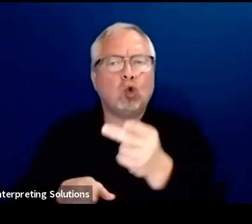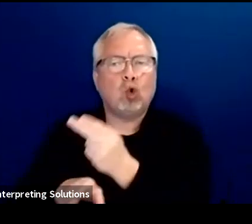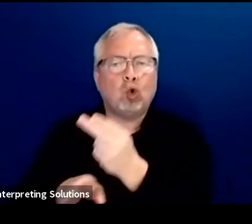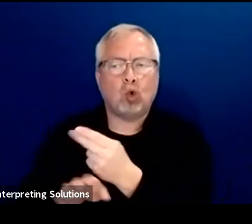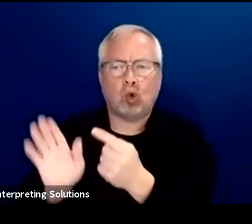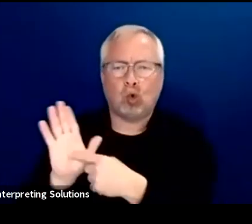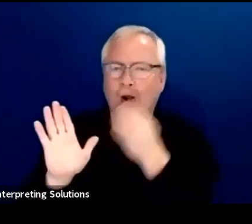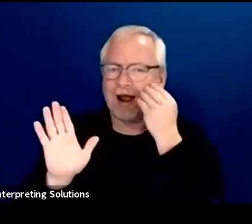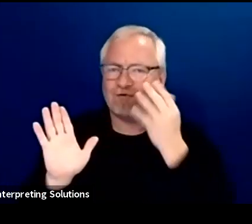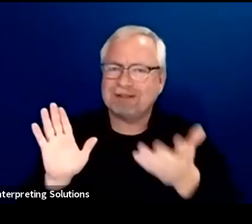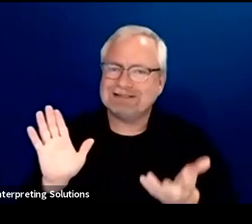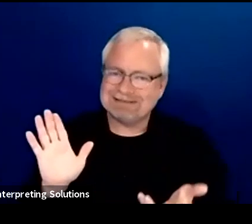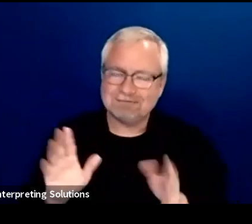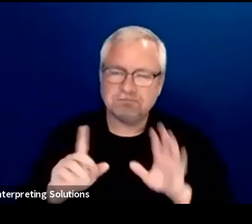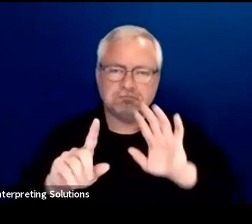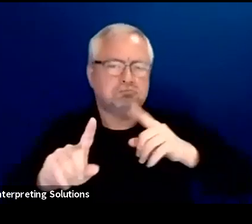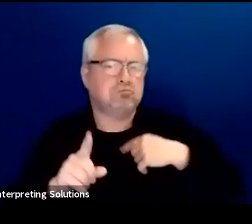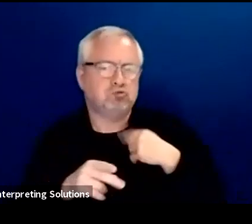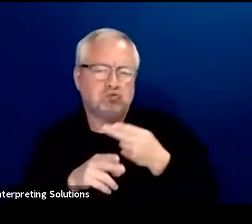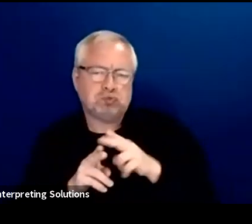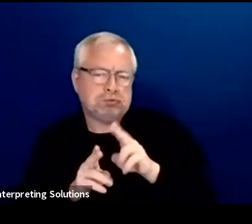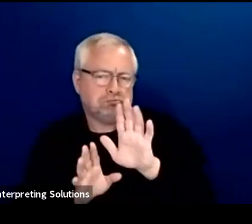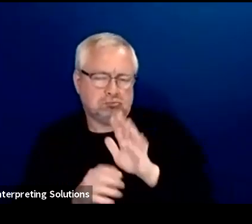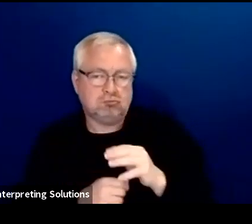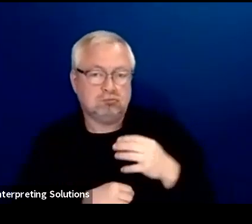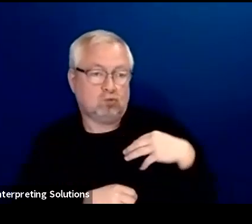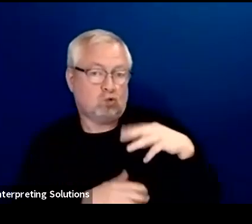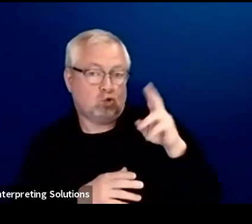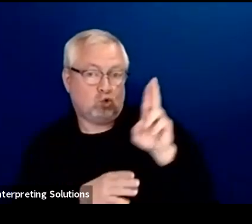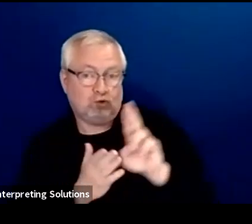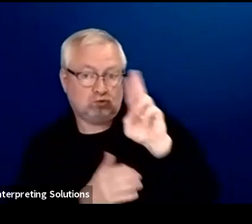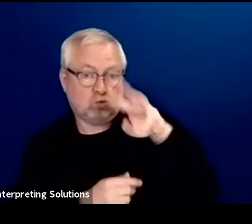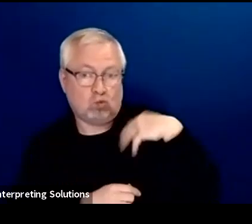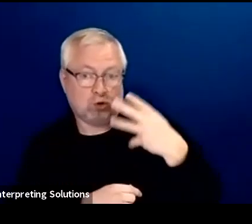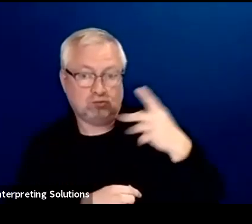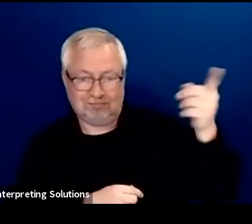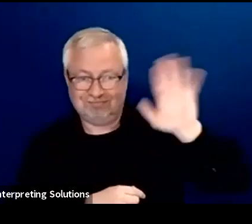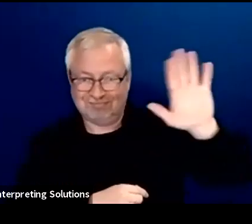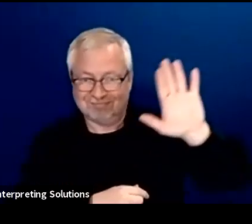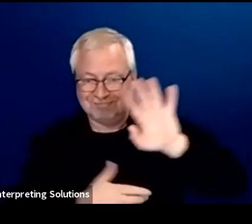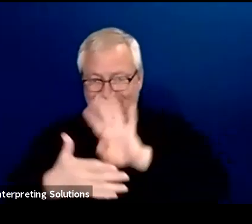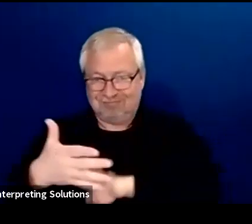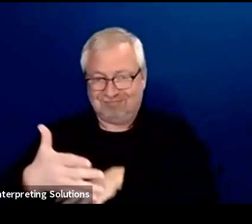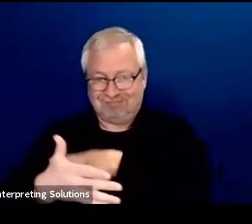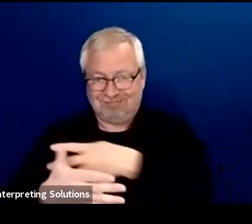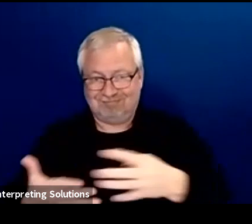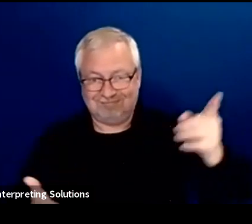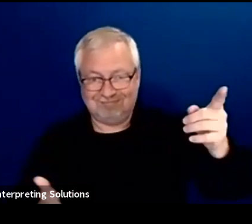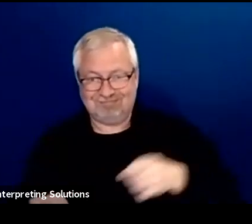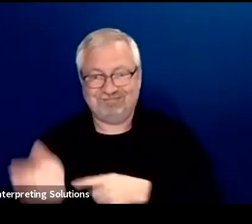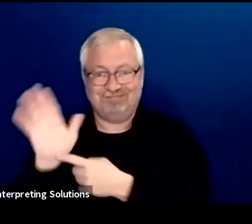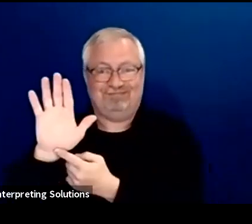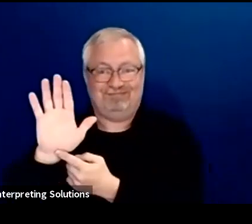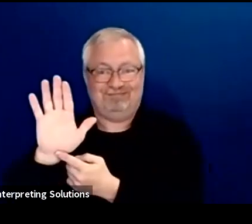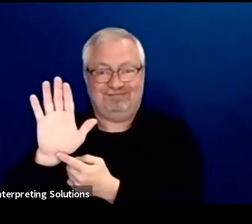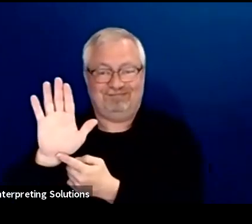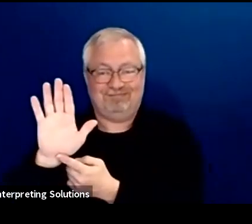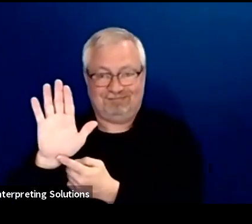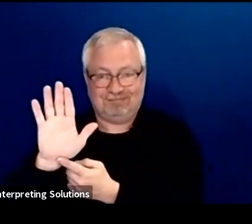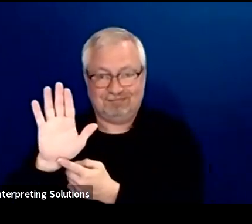on the University of Washington model, because that people quite understandably ask why the big variation in those numbers. And